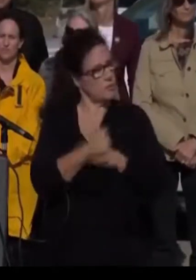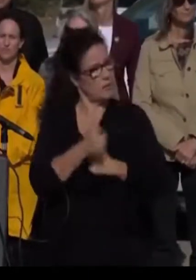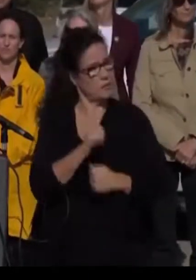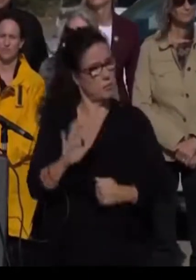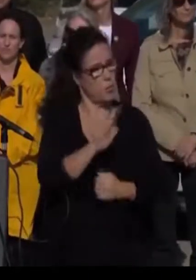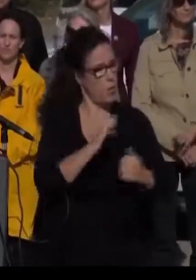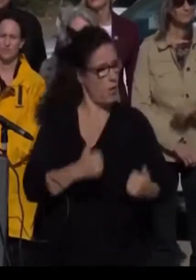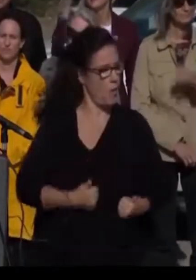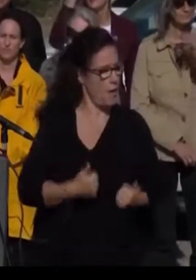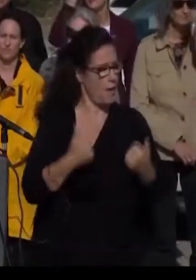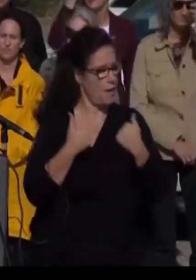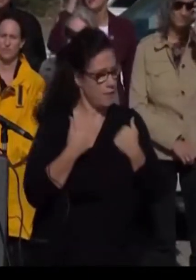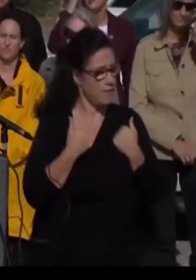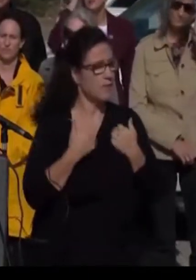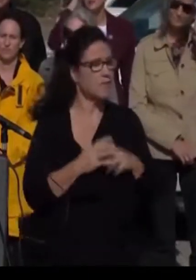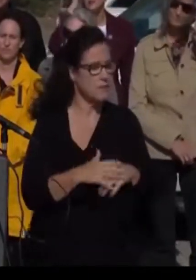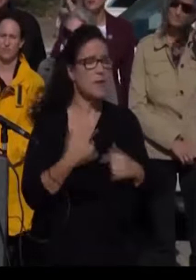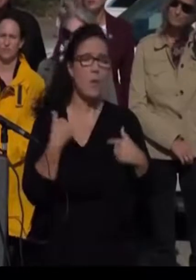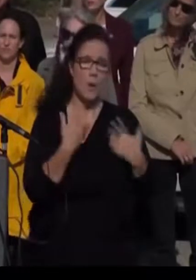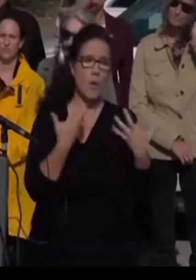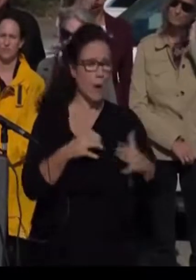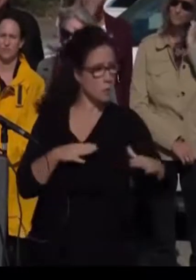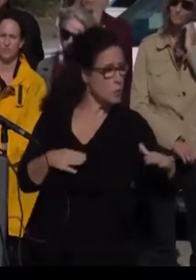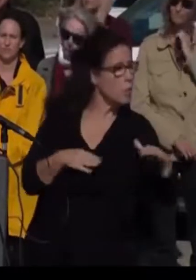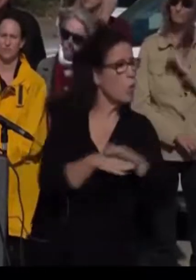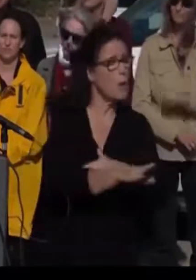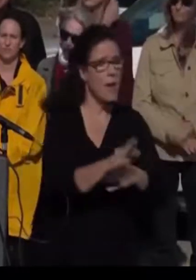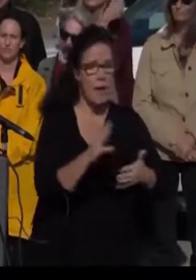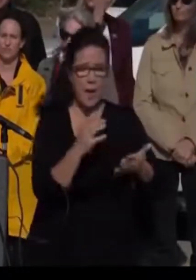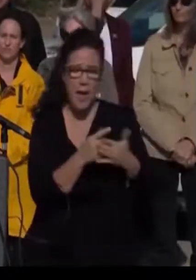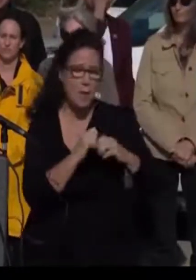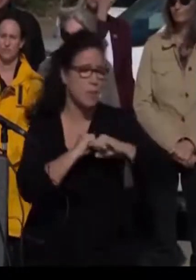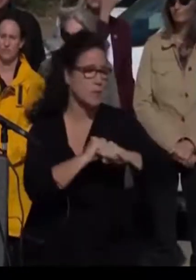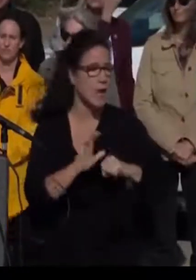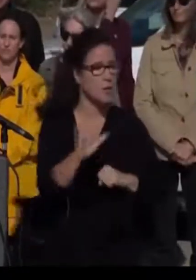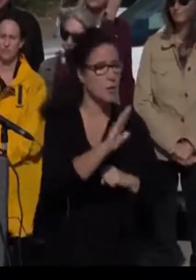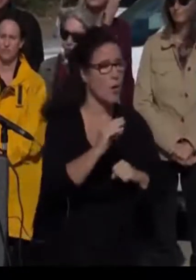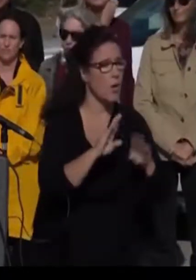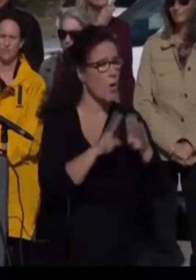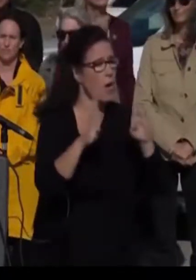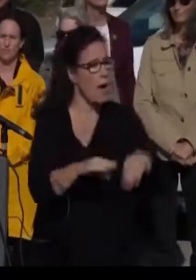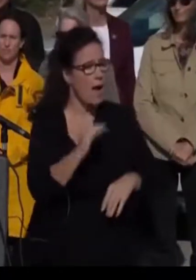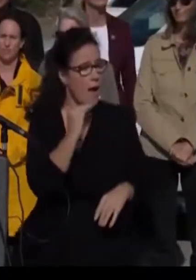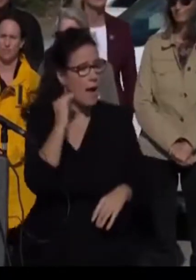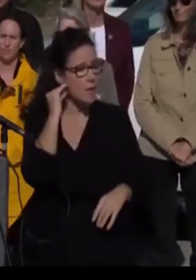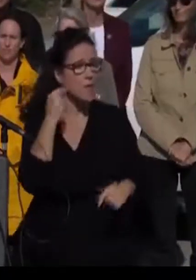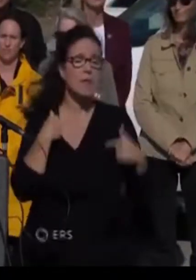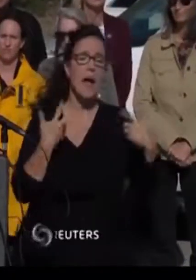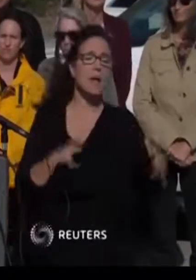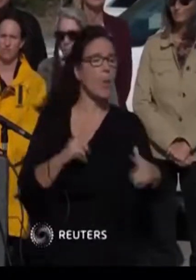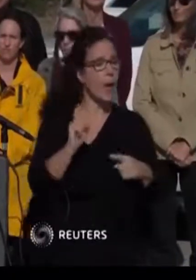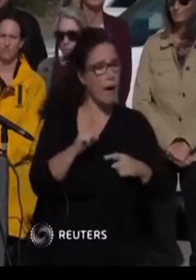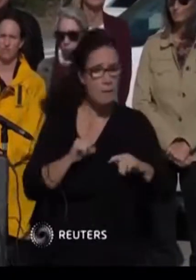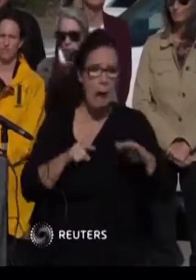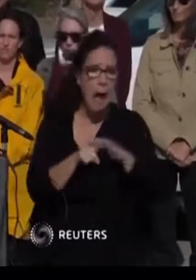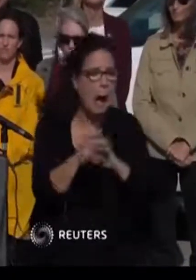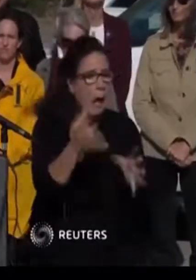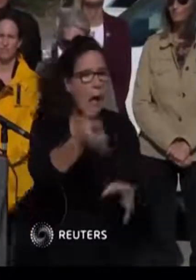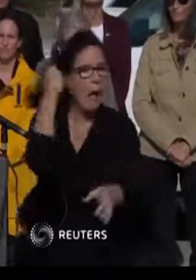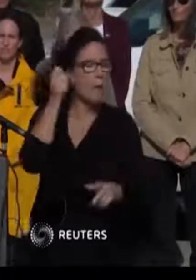and protect your homes. We do not want to have to go in to protect lives, but we will. Please heed